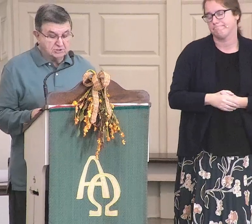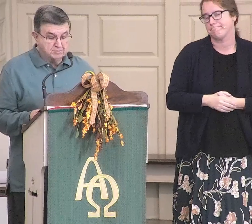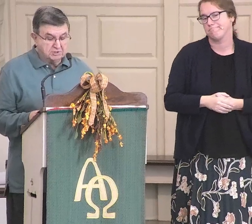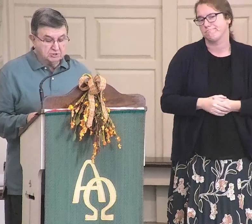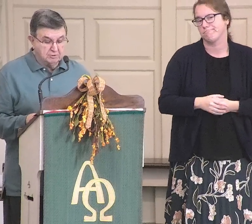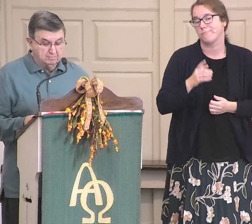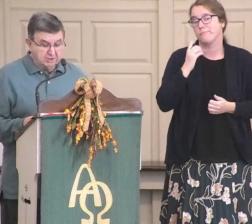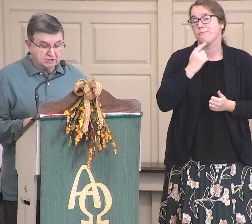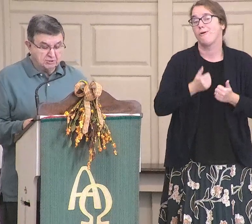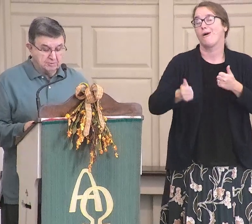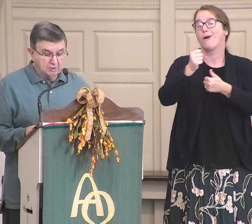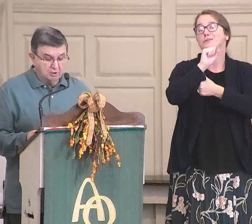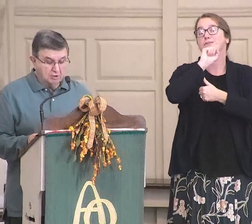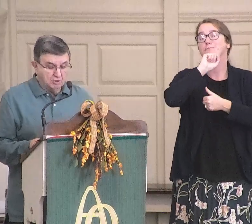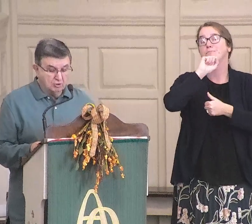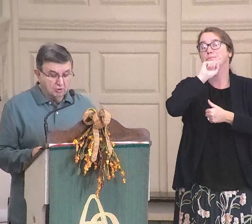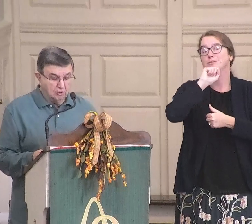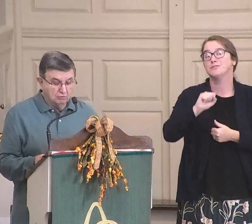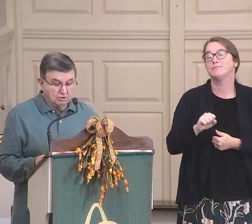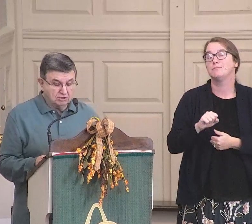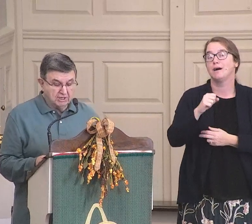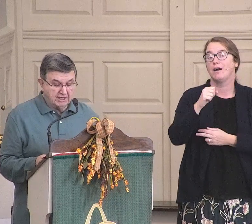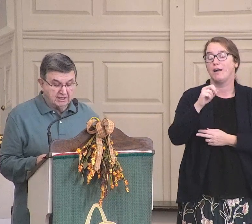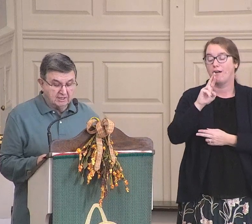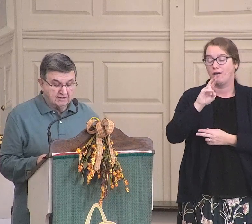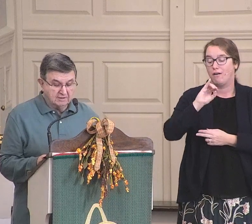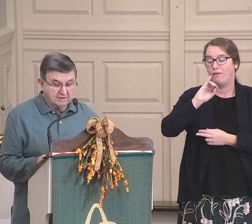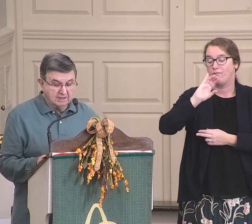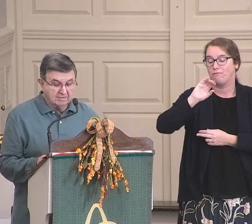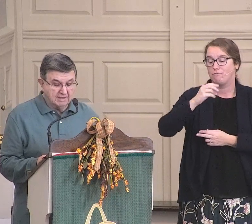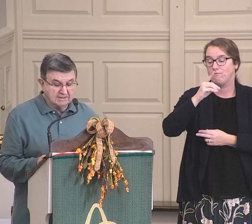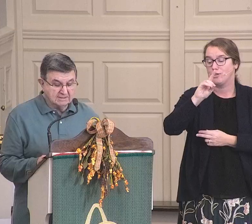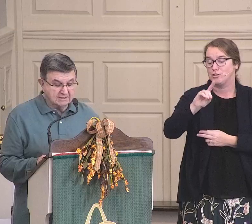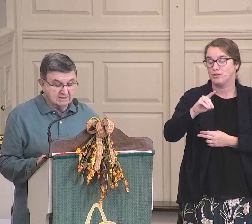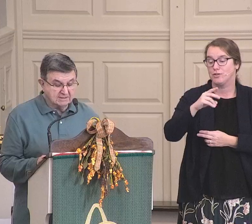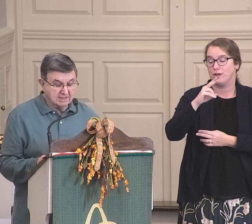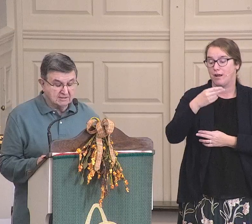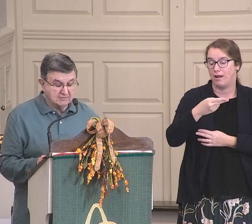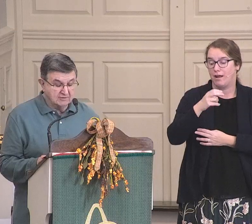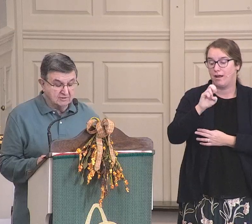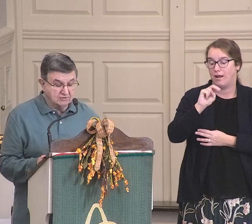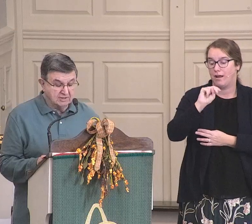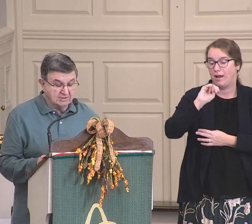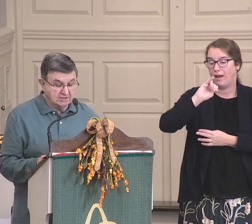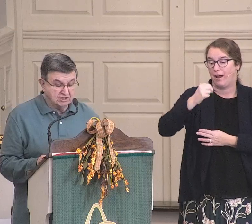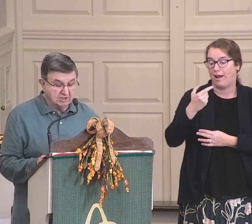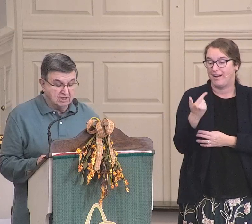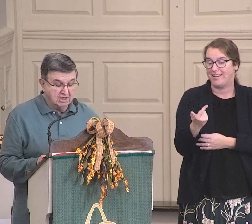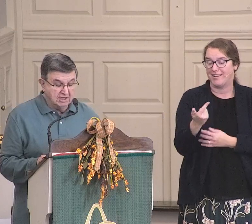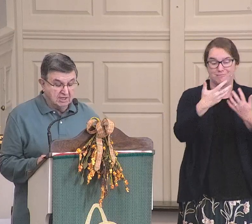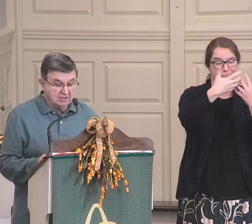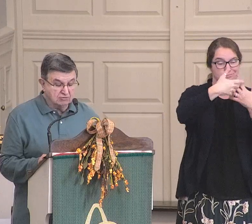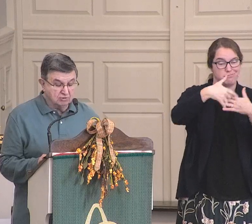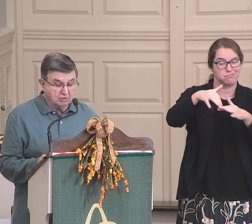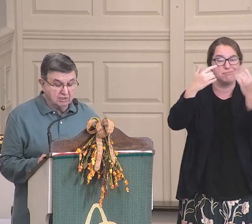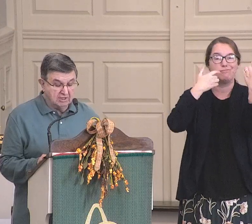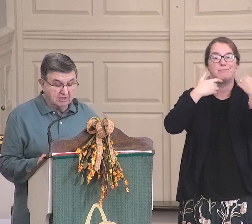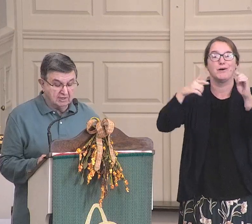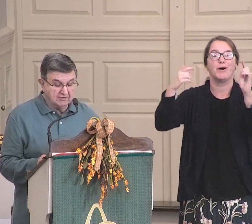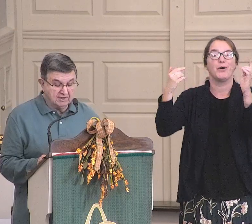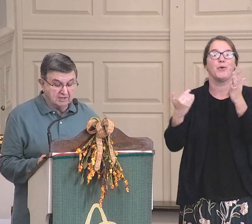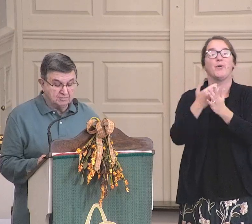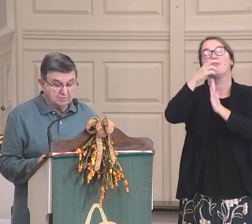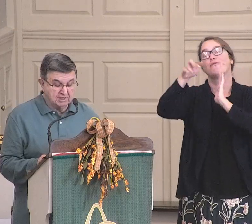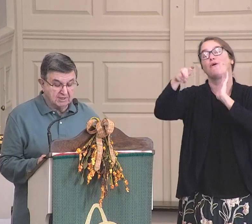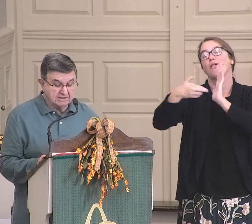For Archbishop Richard Henning, that he makes a successful transition in his role here